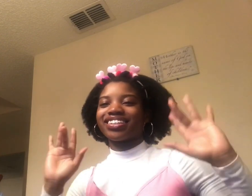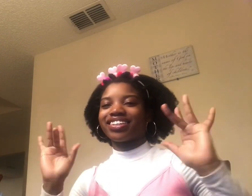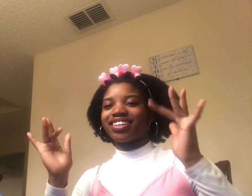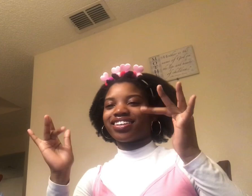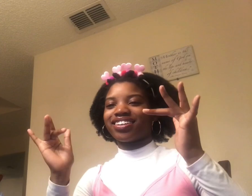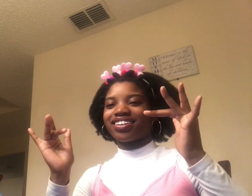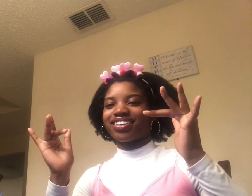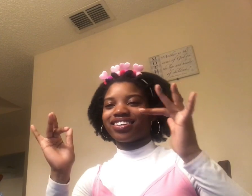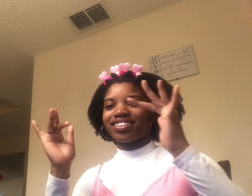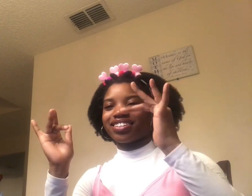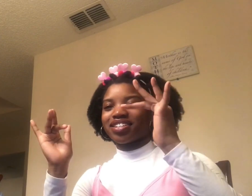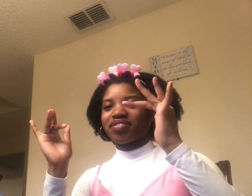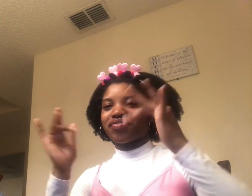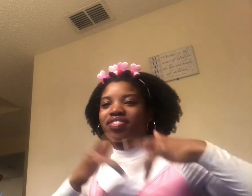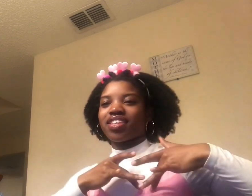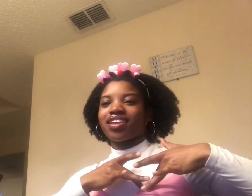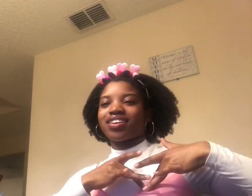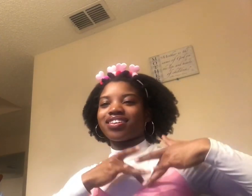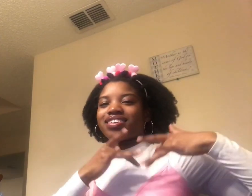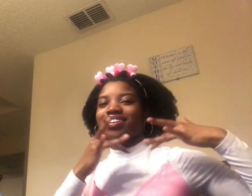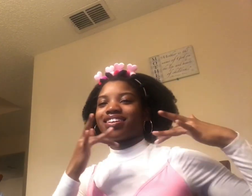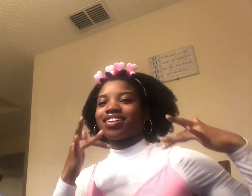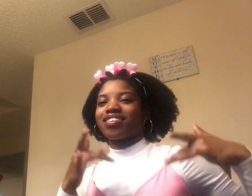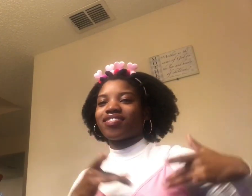let me see this okay in the heart shape Valentine